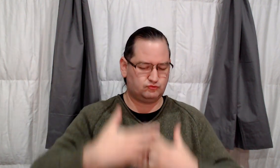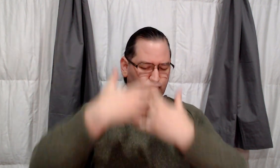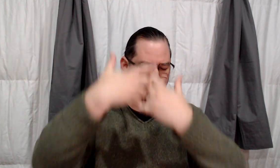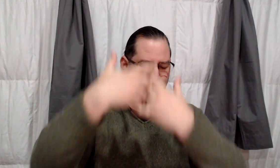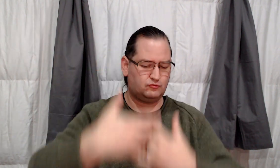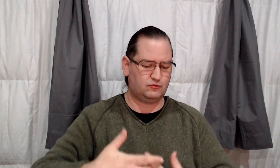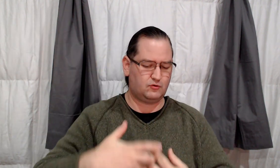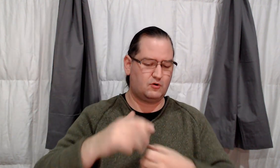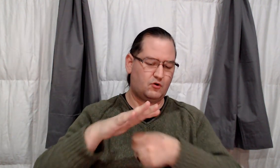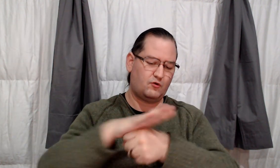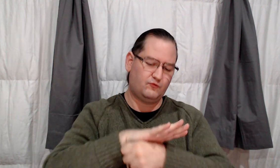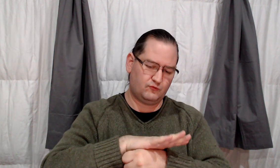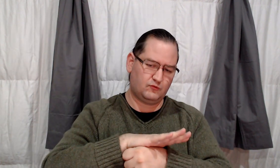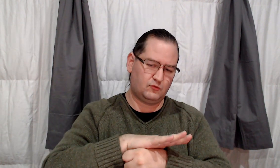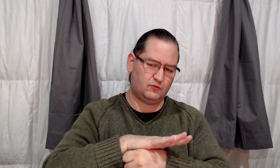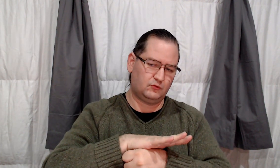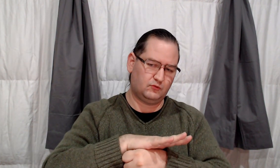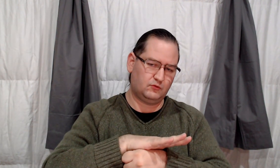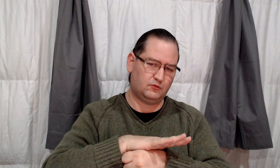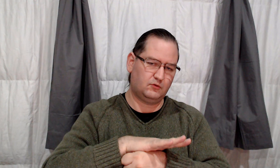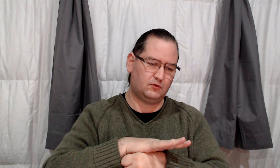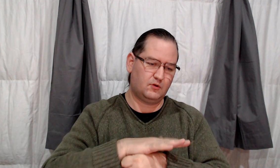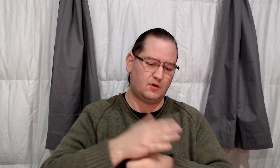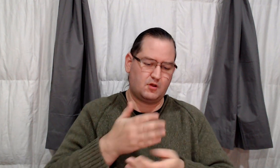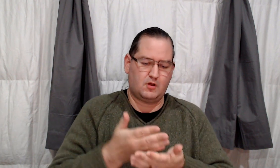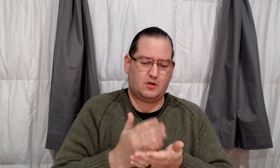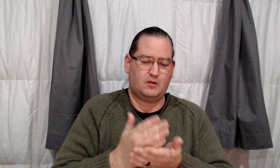and allows the conscious mind to accept the changes made.